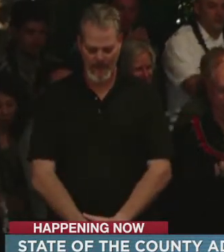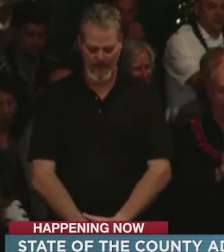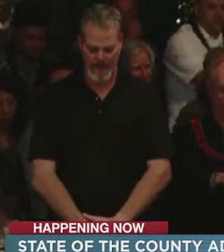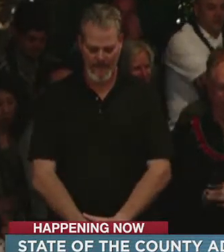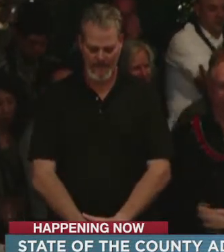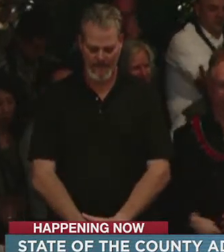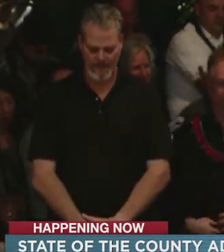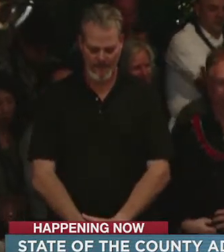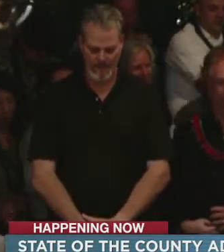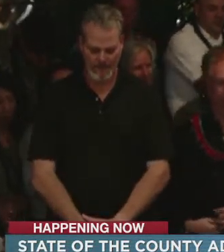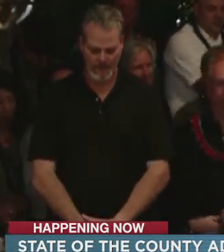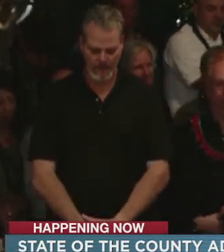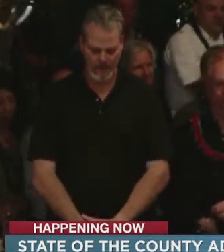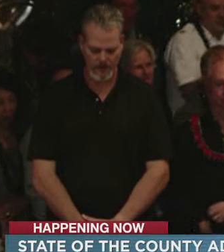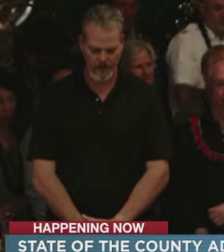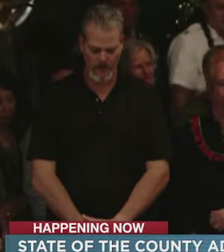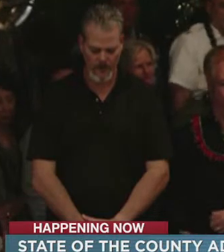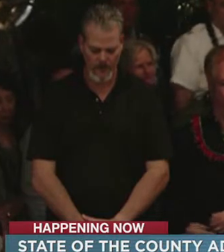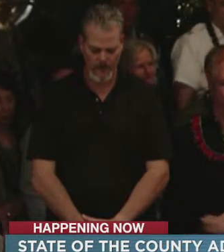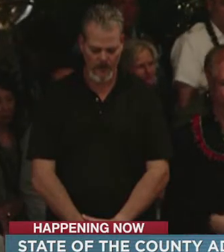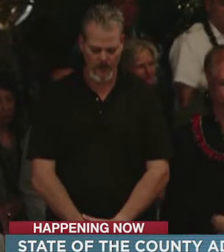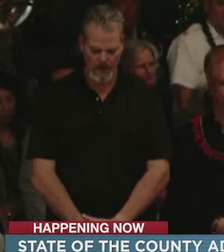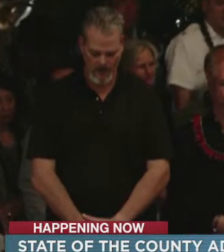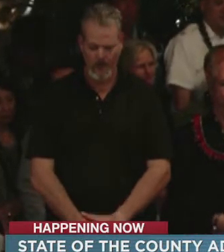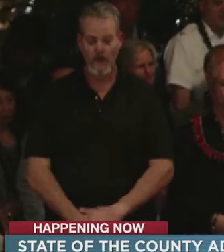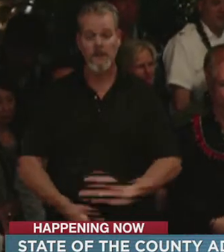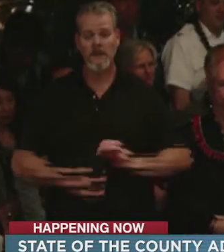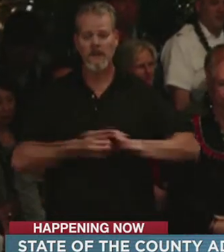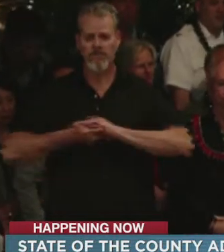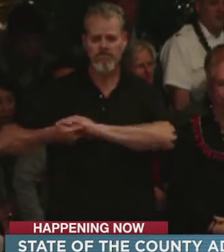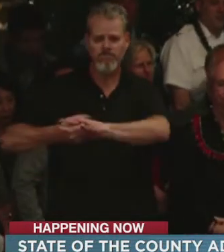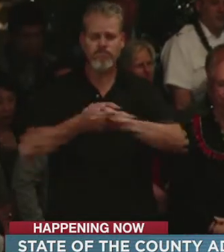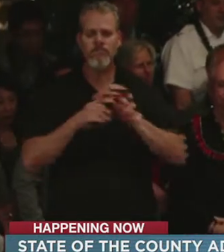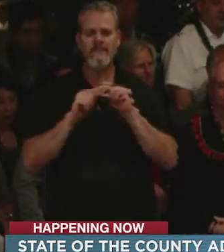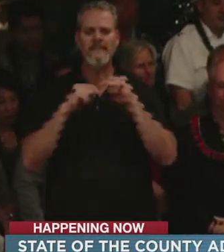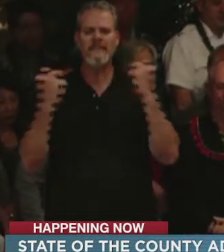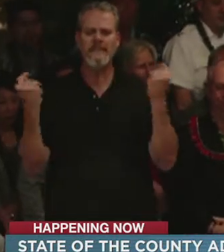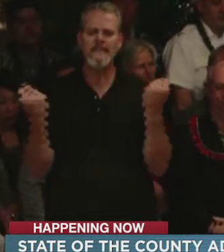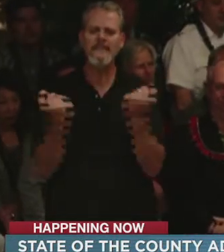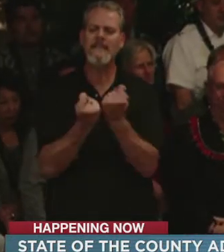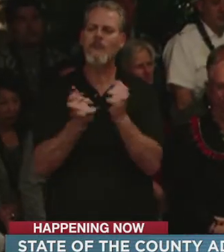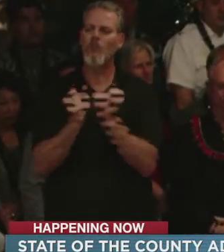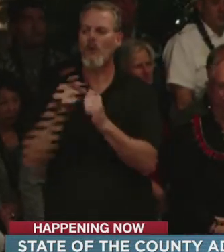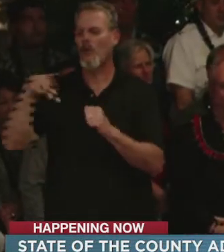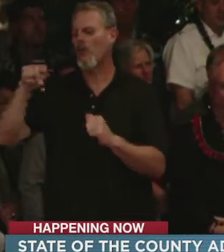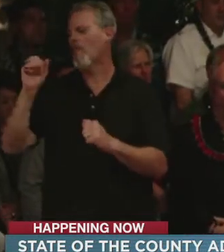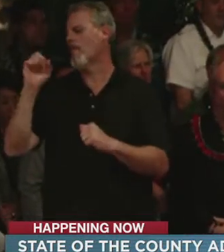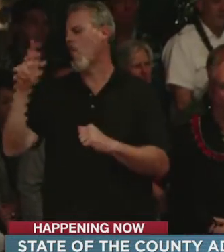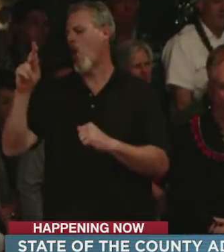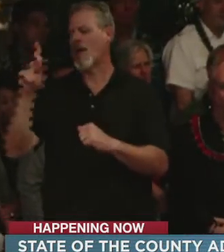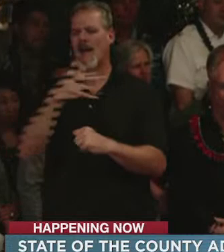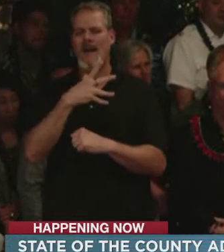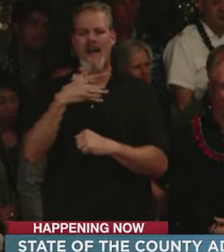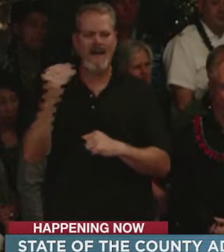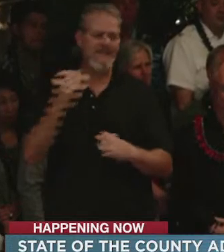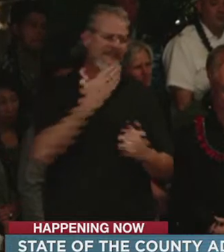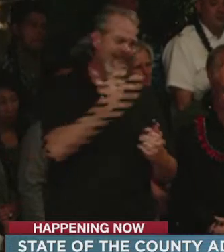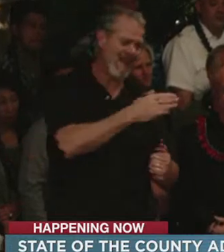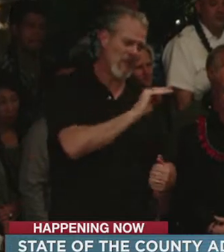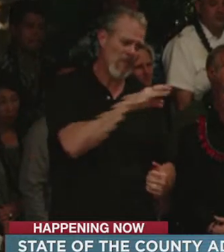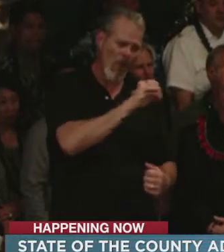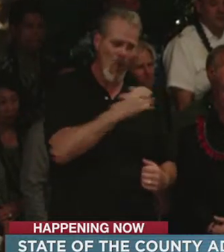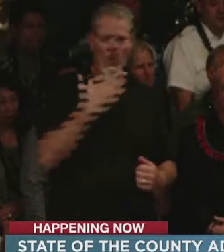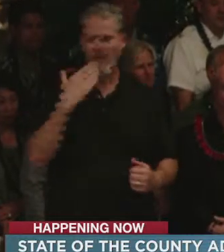This could not have been done but for the teamwork and ingenuity of our Parks Department and our finance. So thank you, Mo and